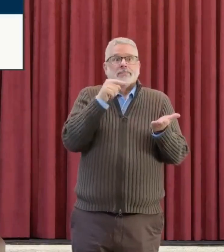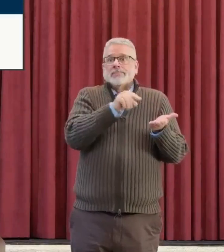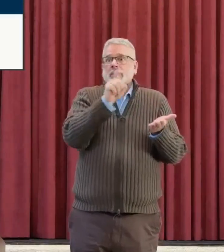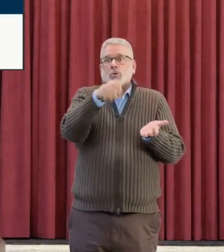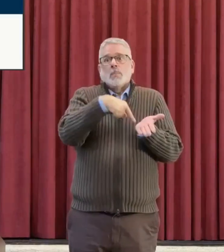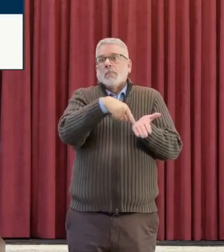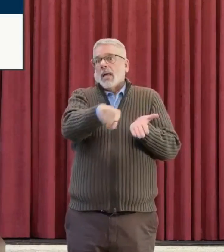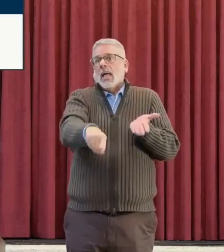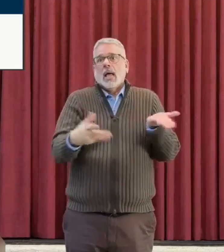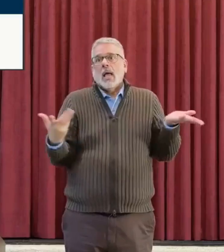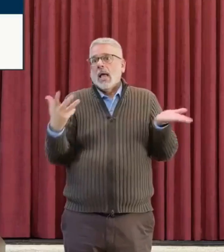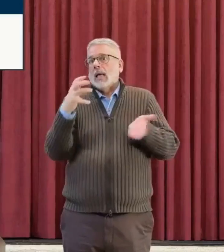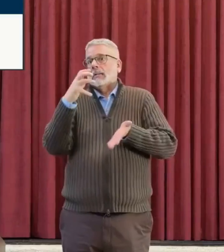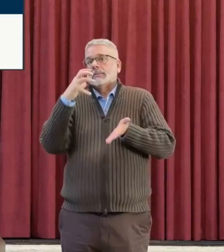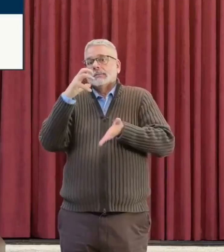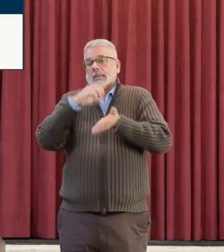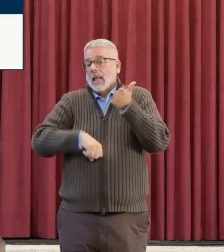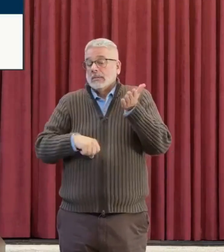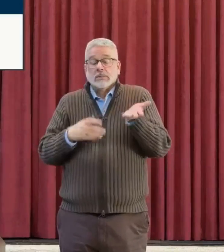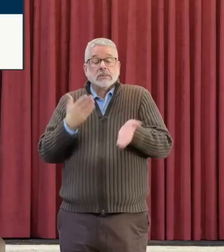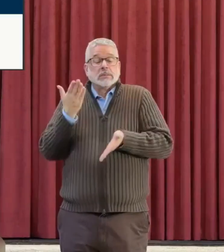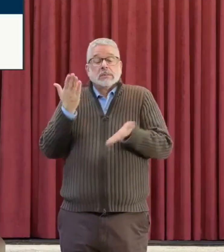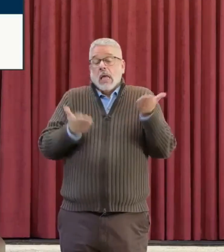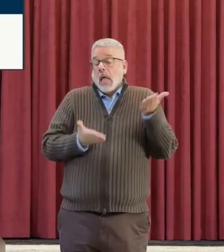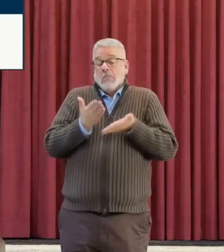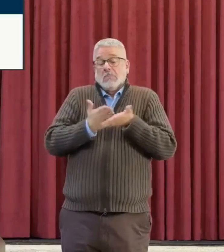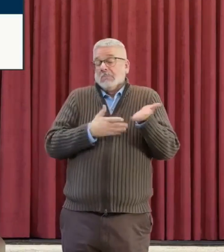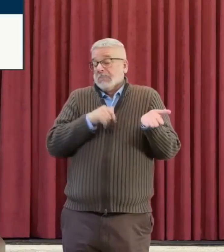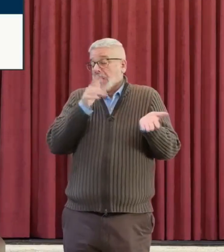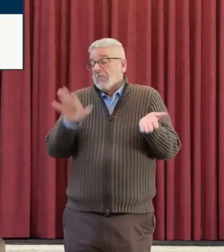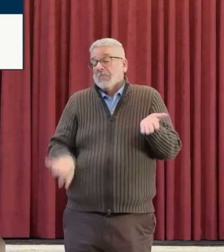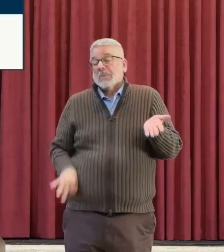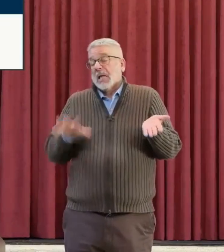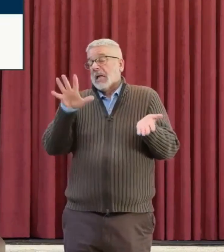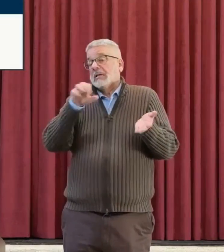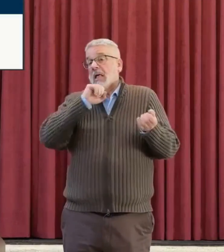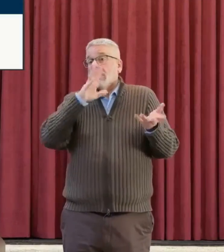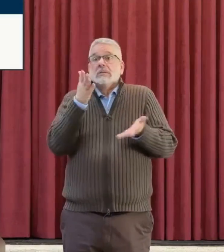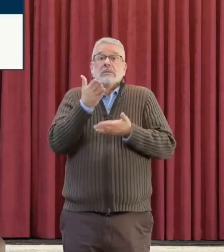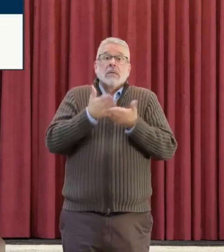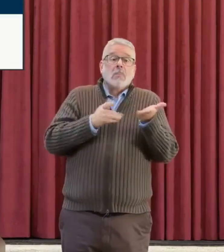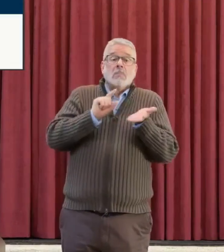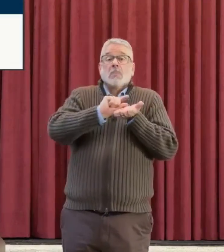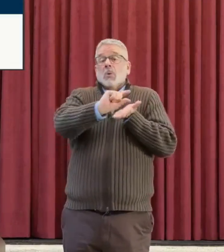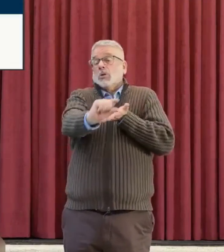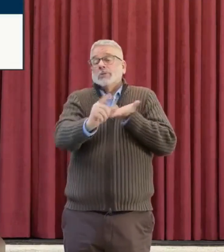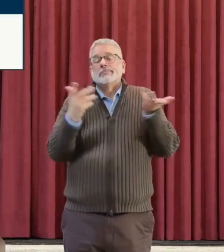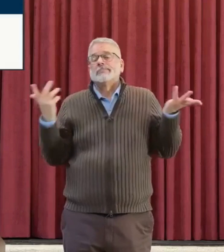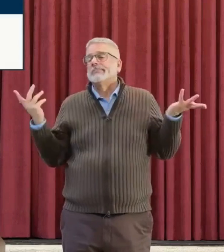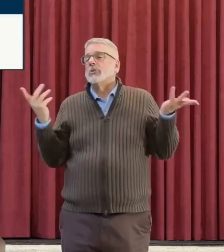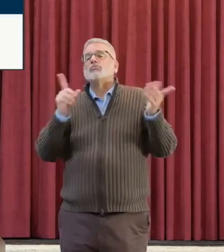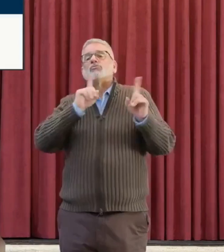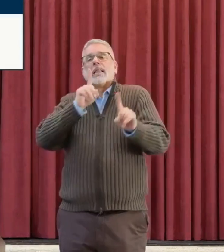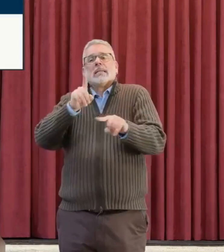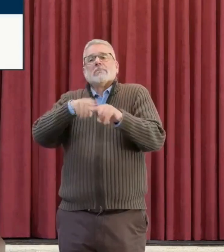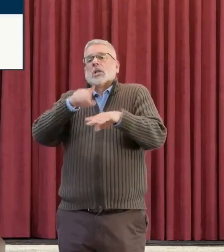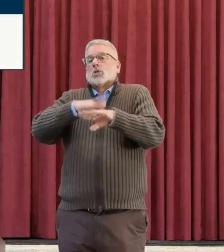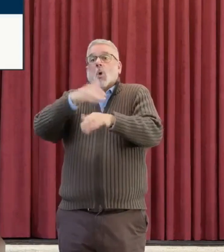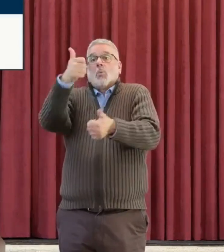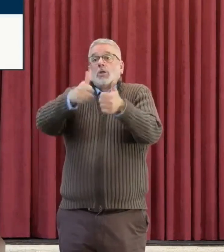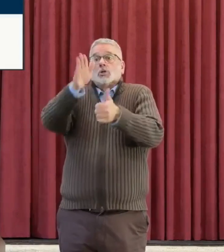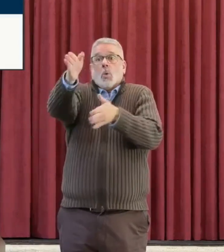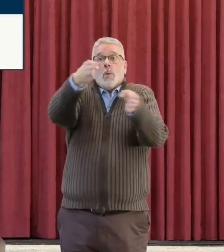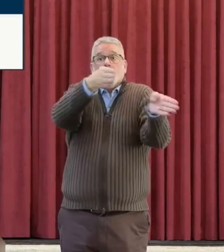need to pay deductibles, some you may not need to pay anything, or you pay some portion. So it really depends on